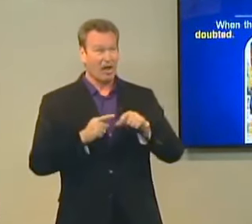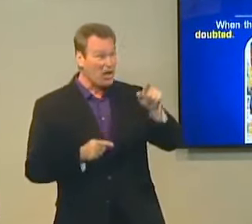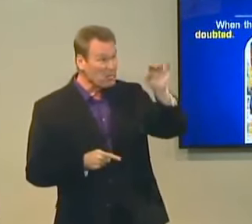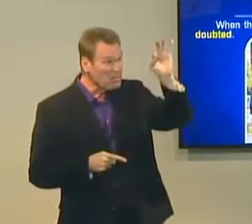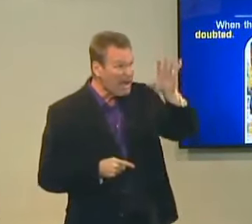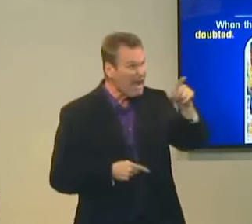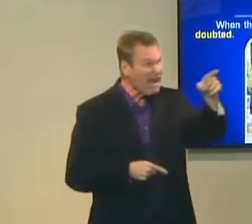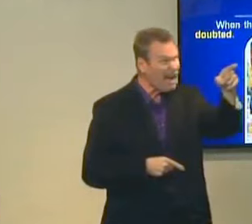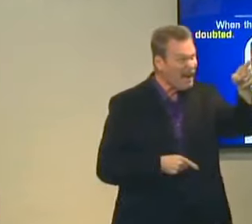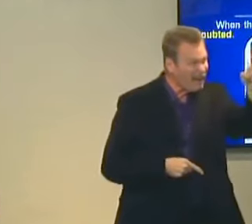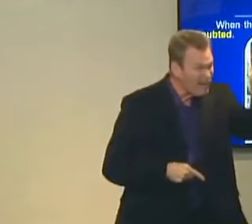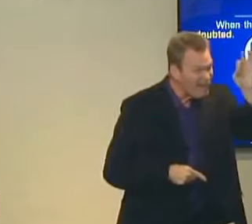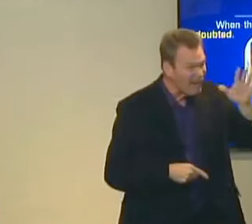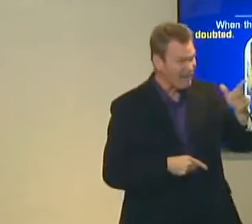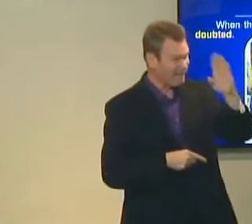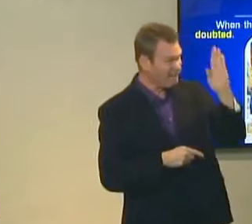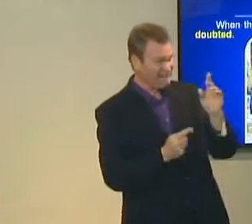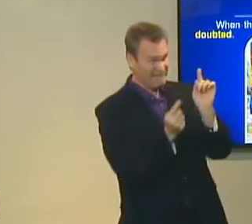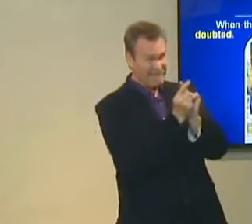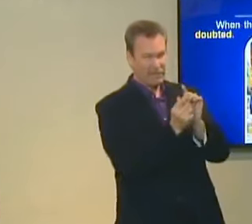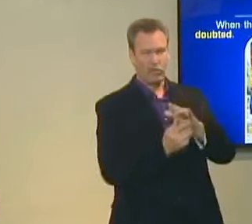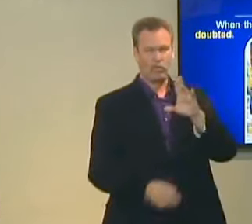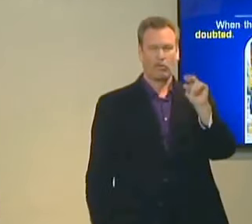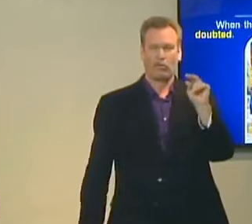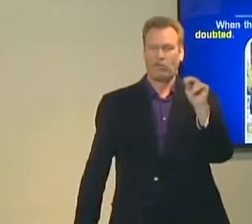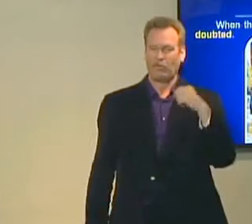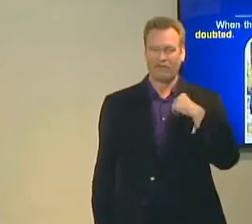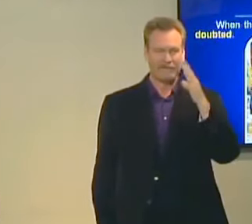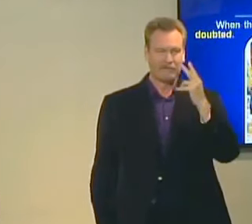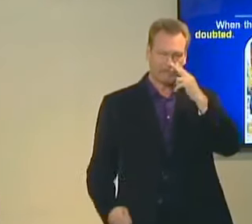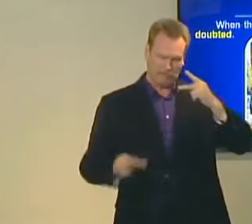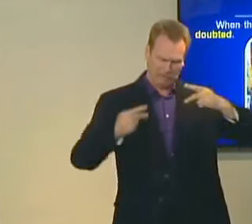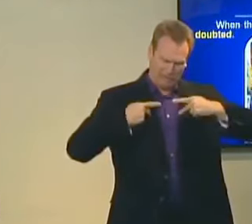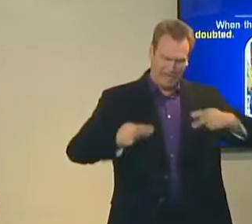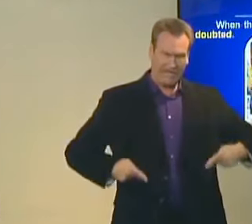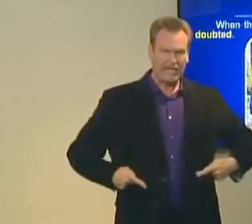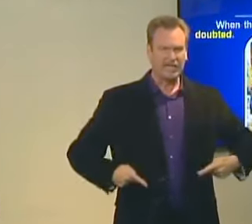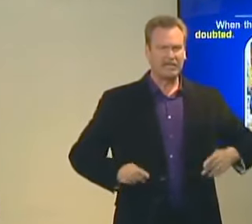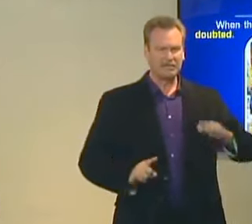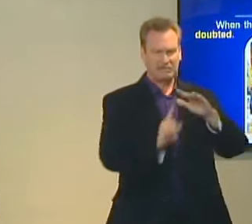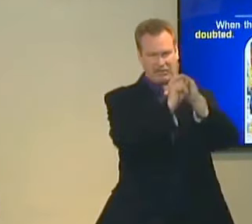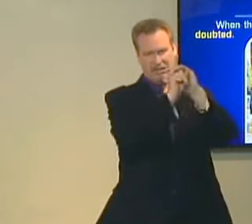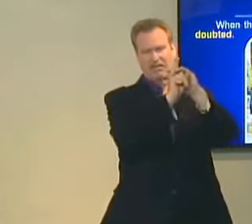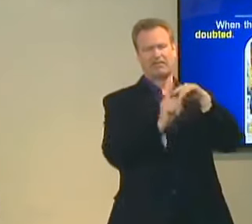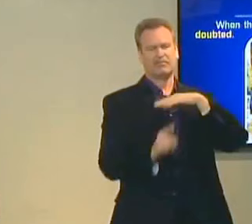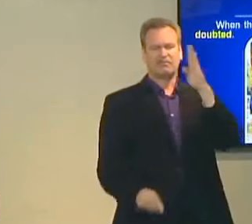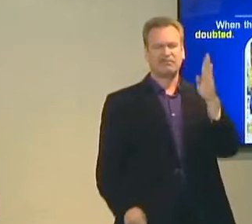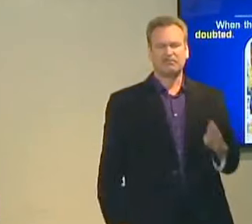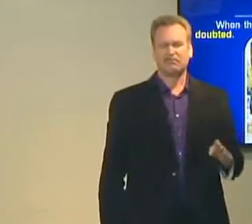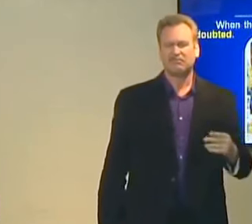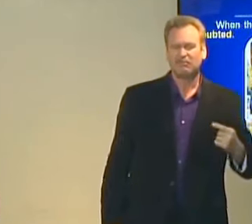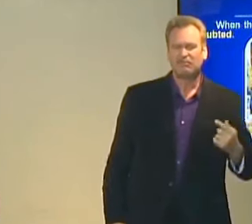None of us in our lifetime. You know. For that preacher. Has he ever met Jesus? No. He has not. No.